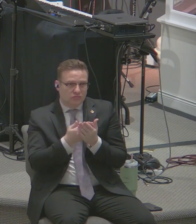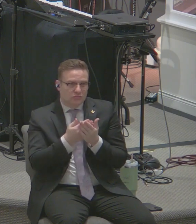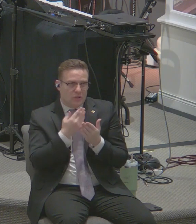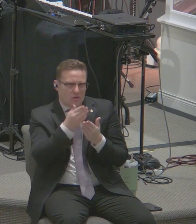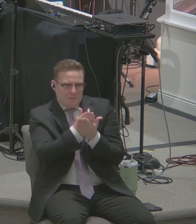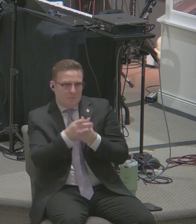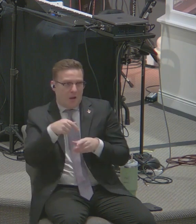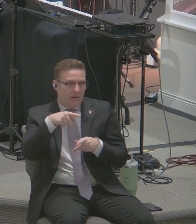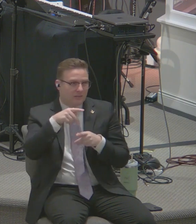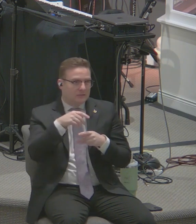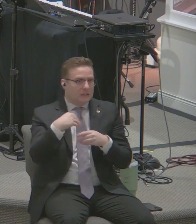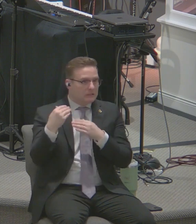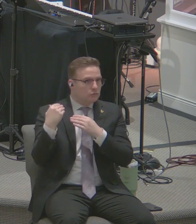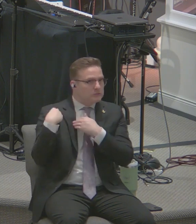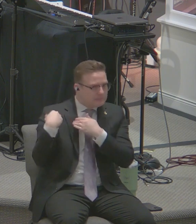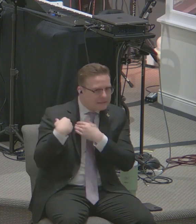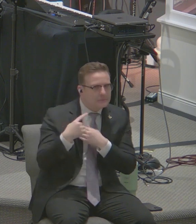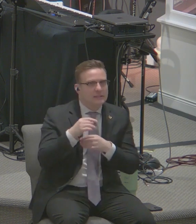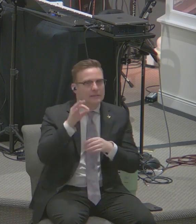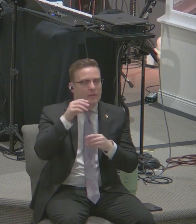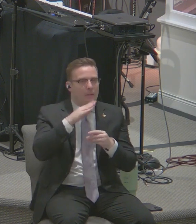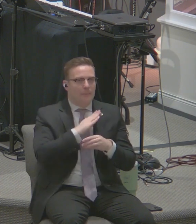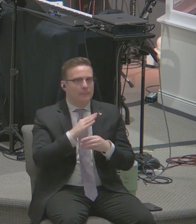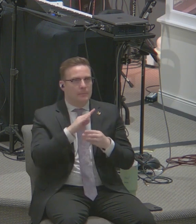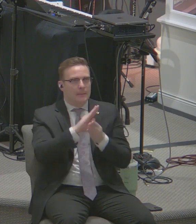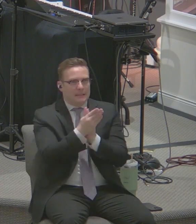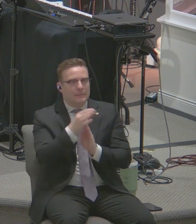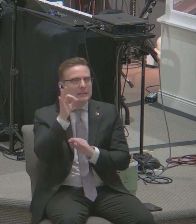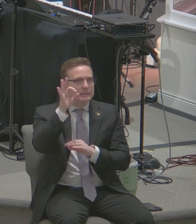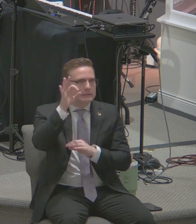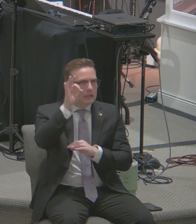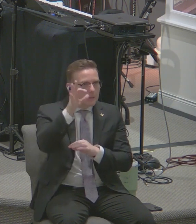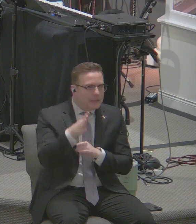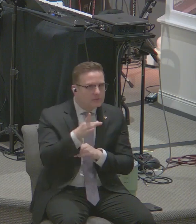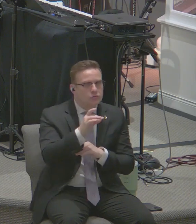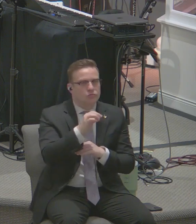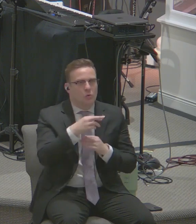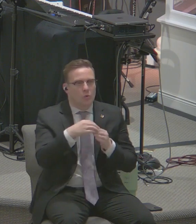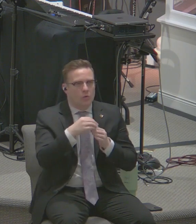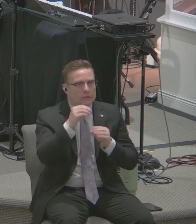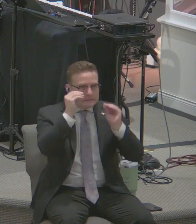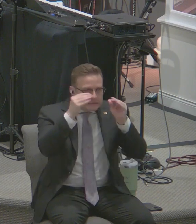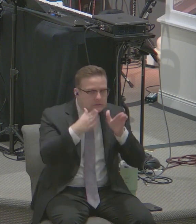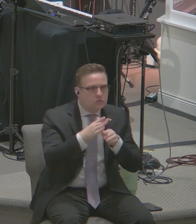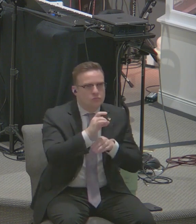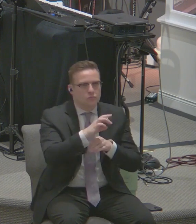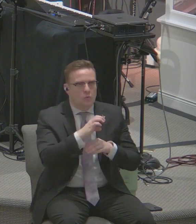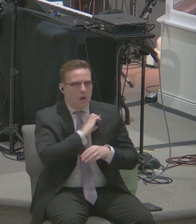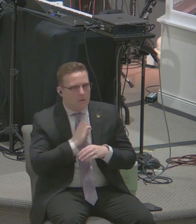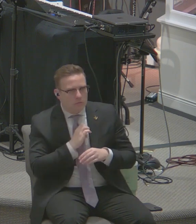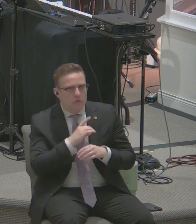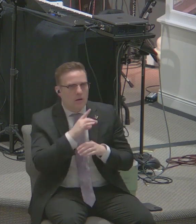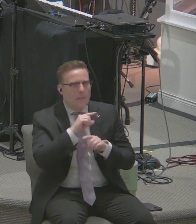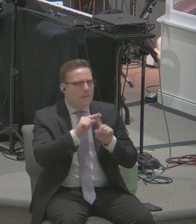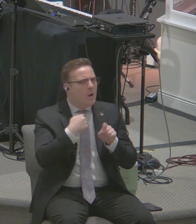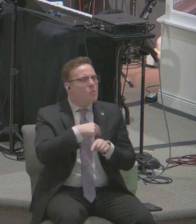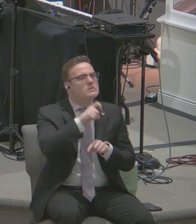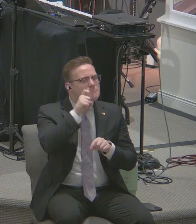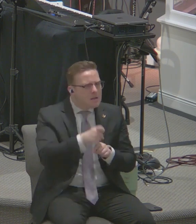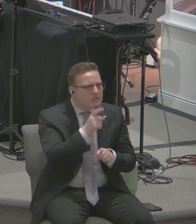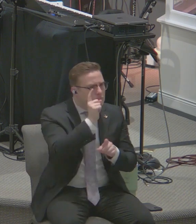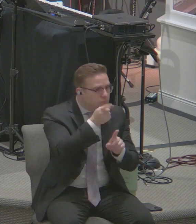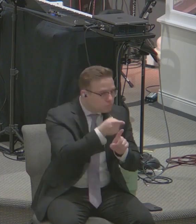That is the worst part of the job. But you have to do it because the man of God and the woman of